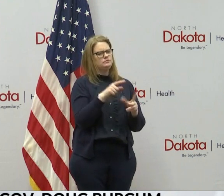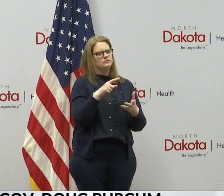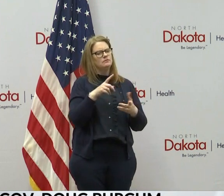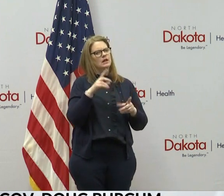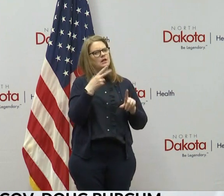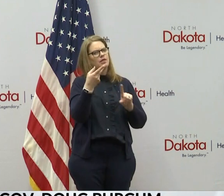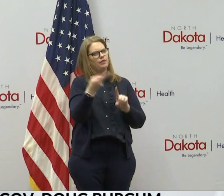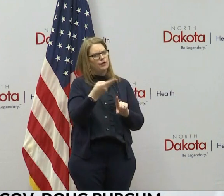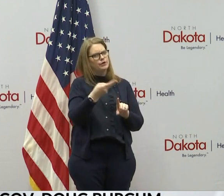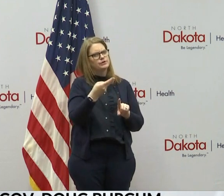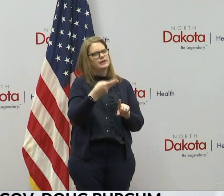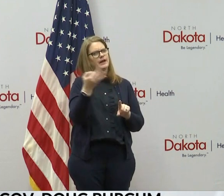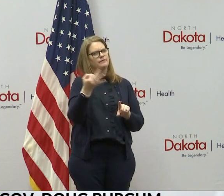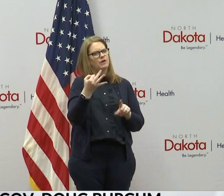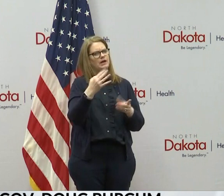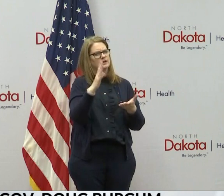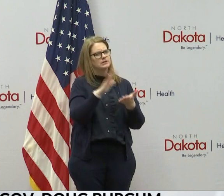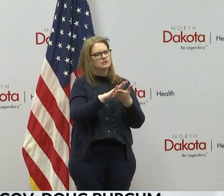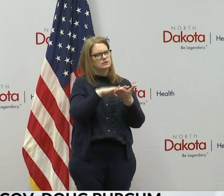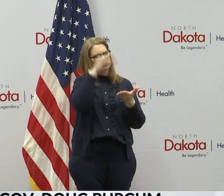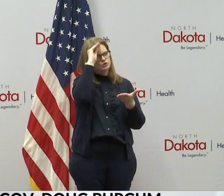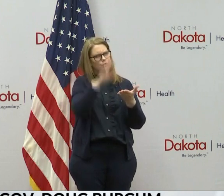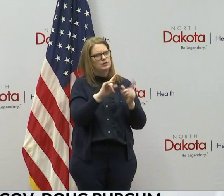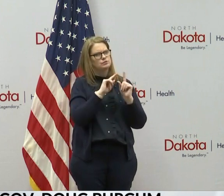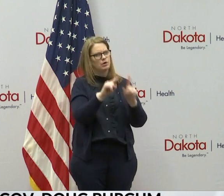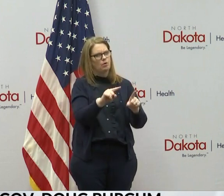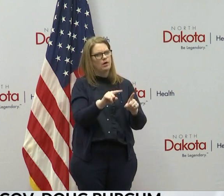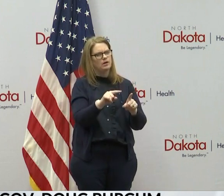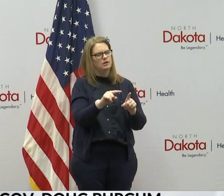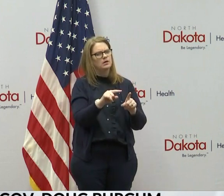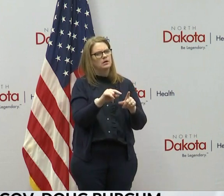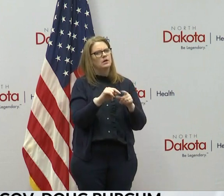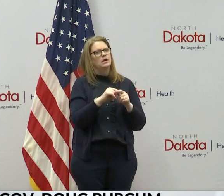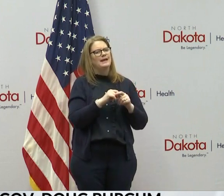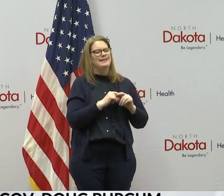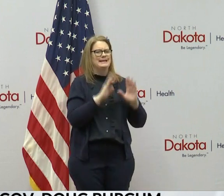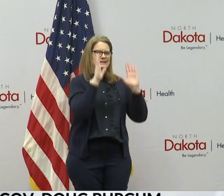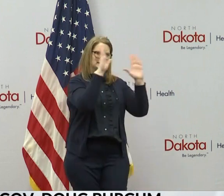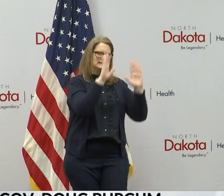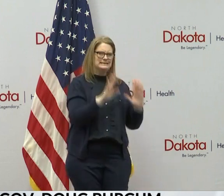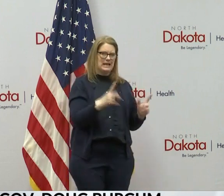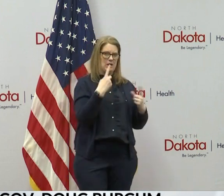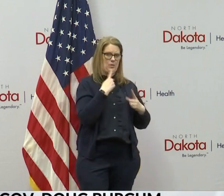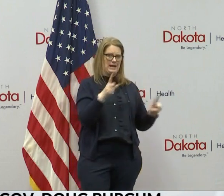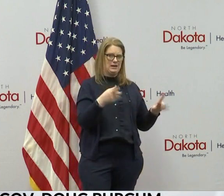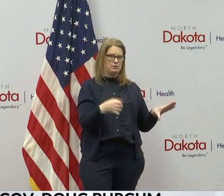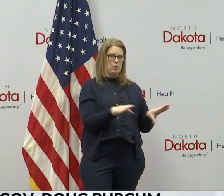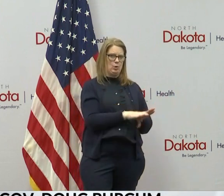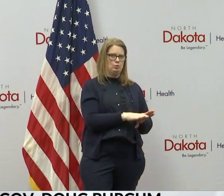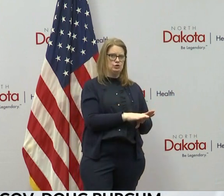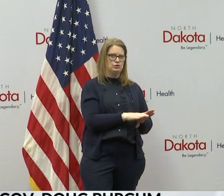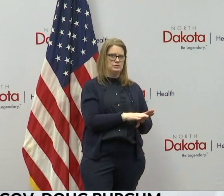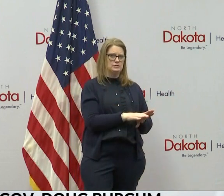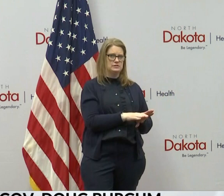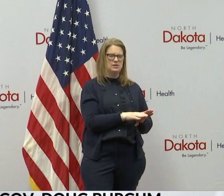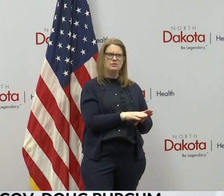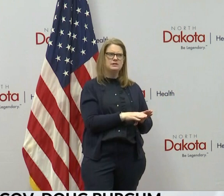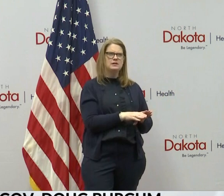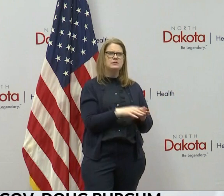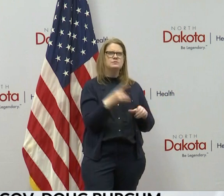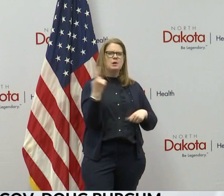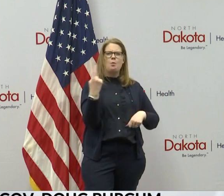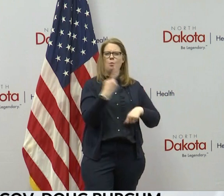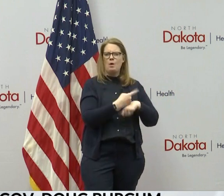that Thursday. That Friday was spring break for many. That Sunday we announced closures. So literally it was either after one